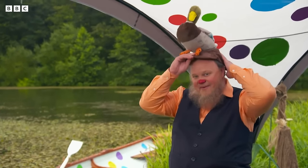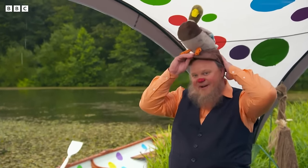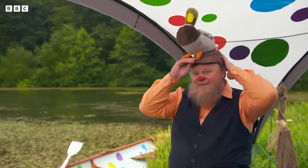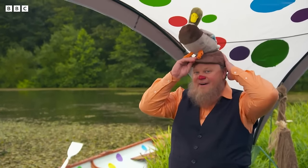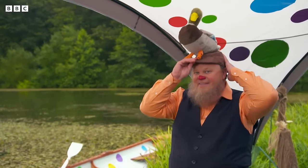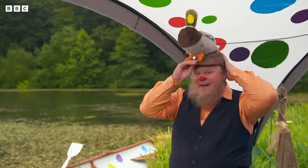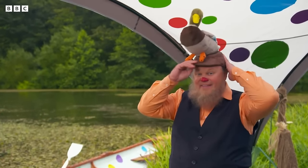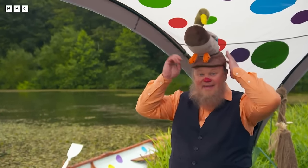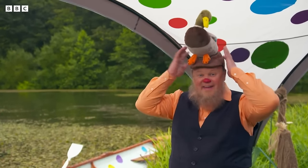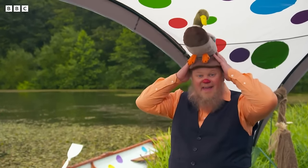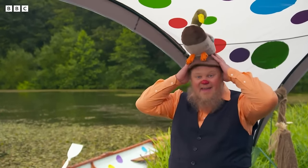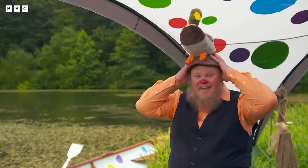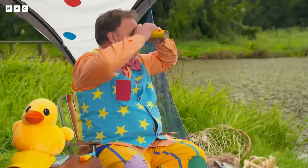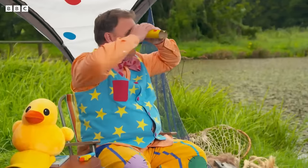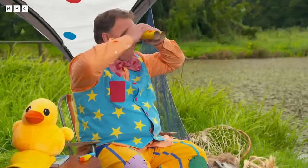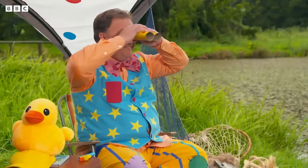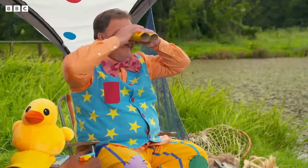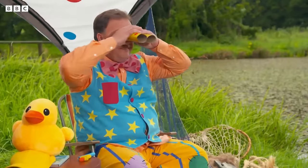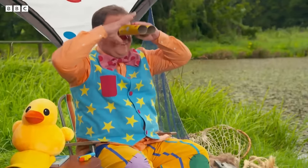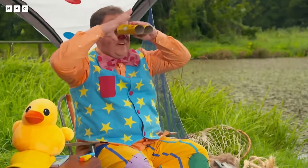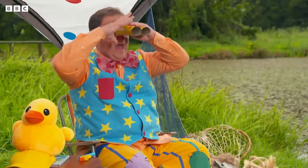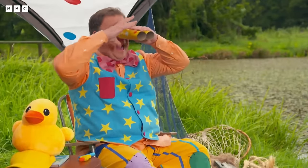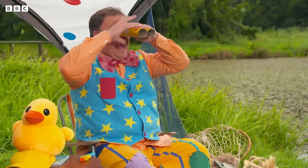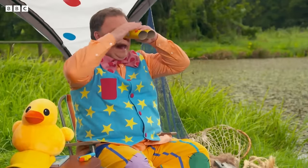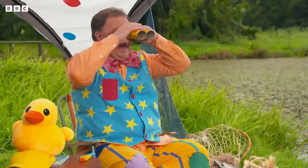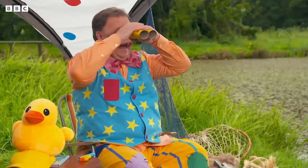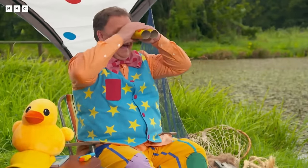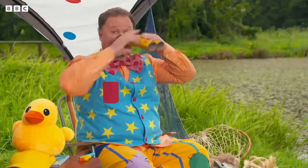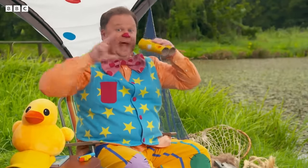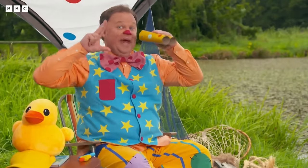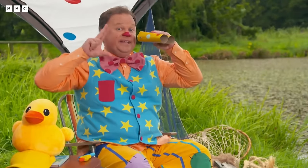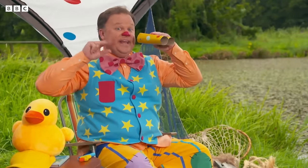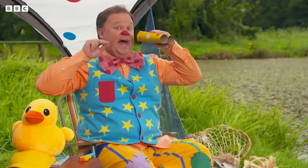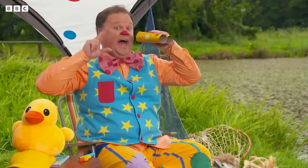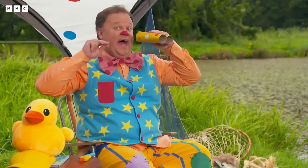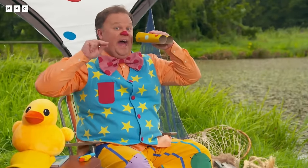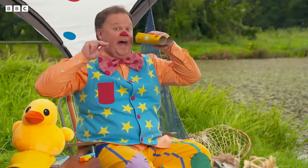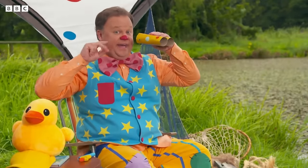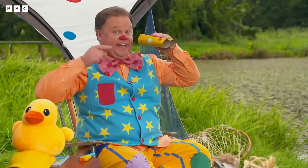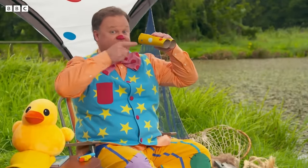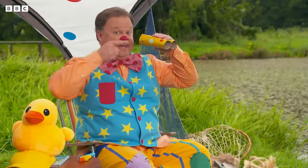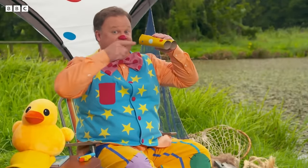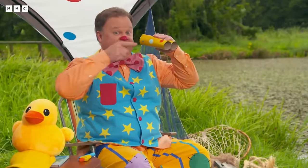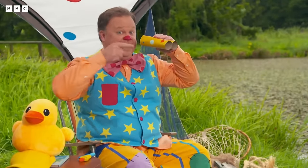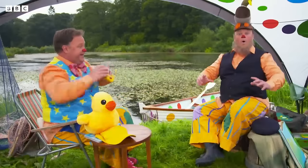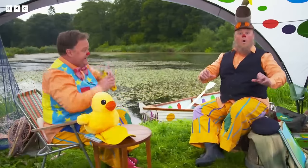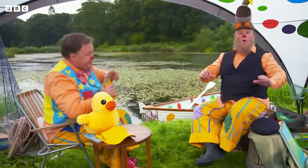What about that then, eh? Die. Duck!